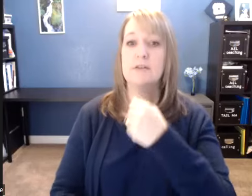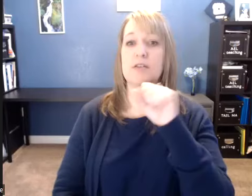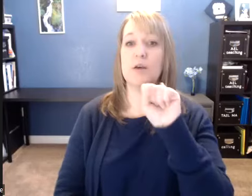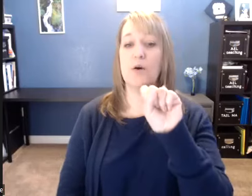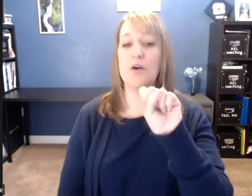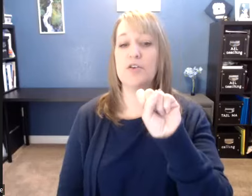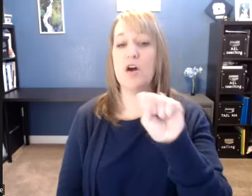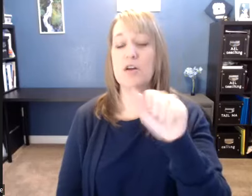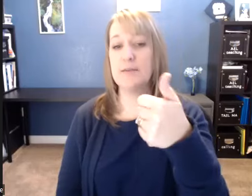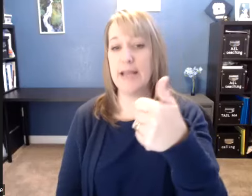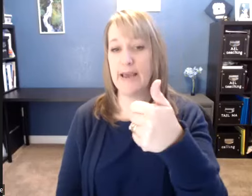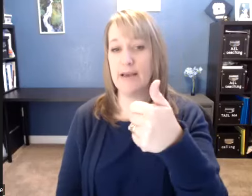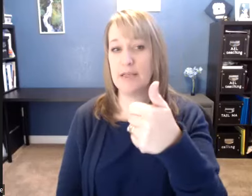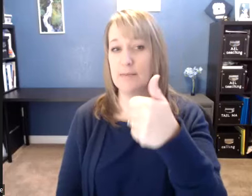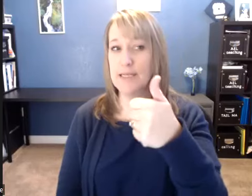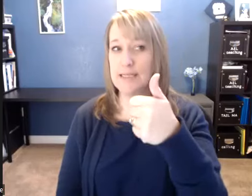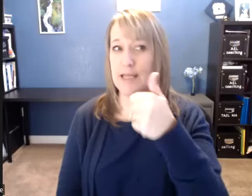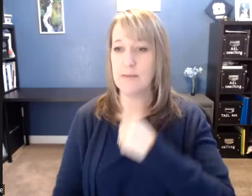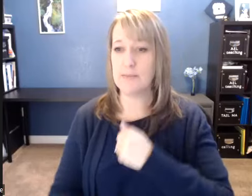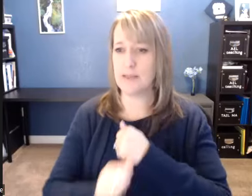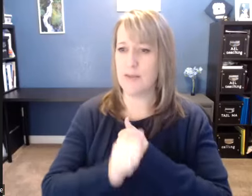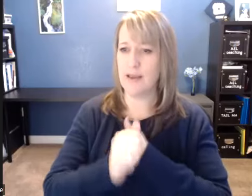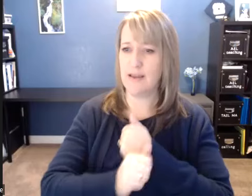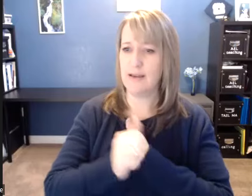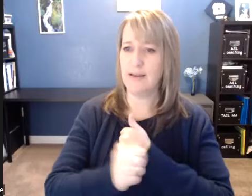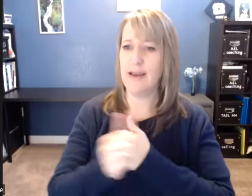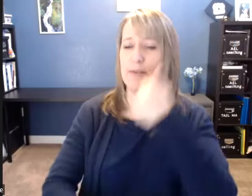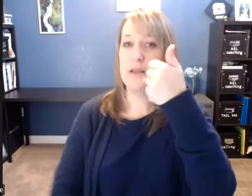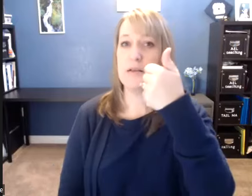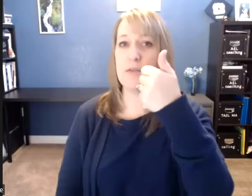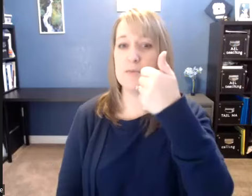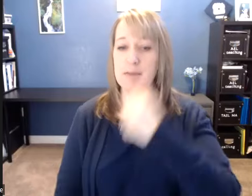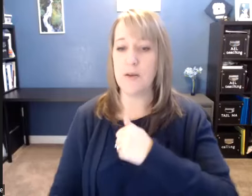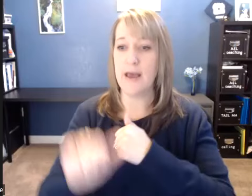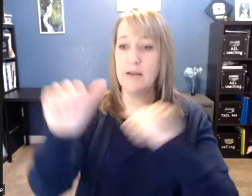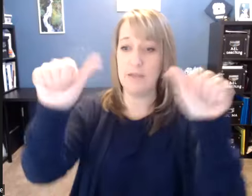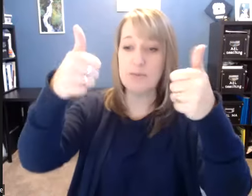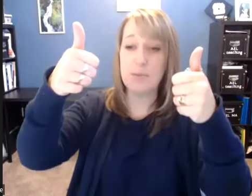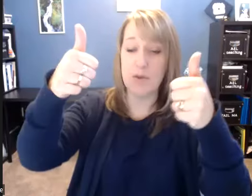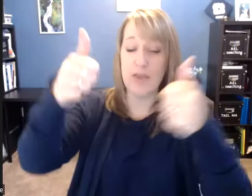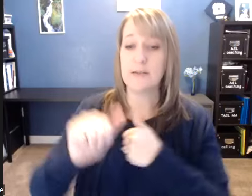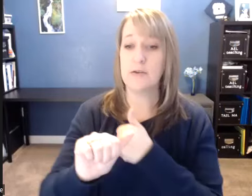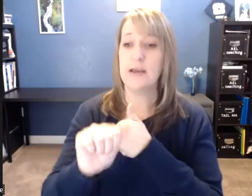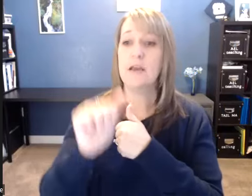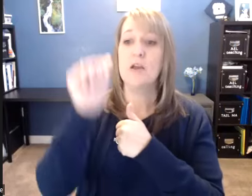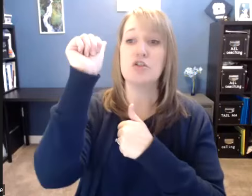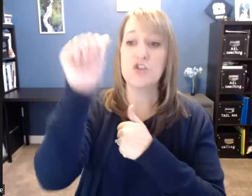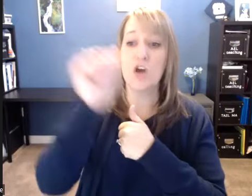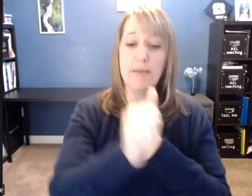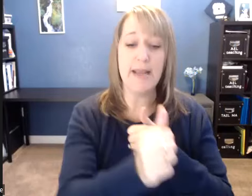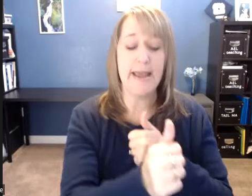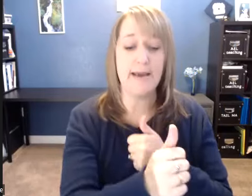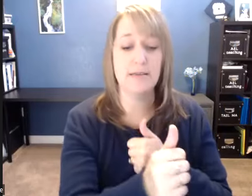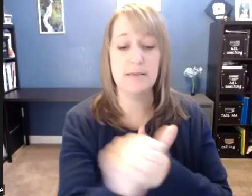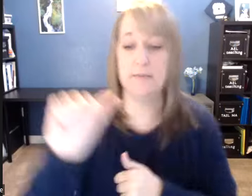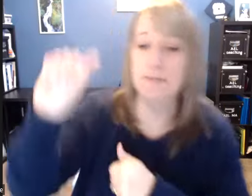So on your non-dominant hand, I'm going to say thumbs up on that. Yeah, thumbs up on that. Thumbs up on both hands, okay? Your dominant hand,